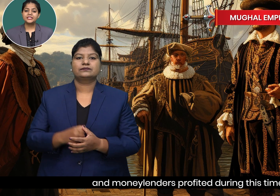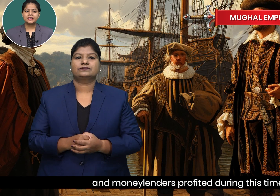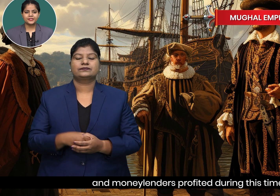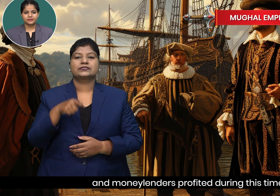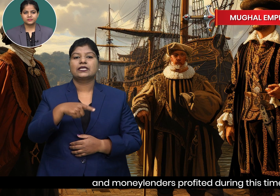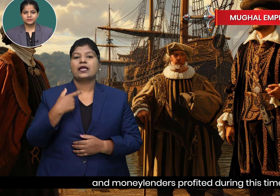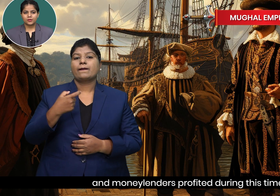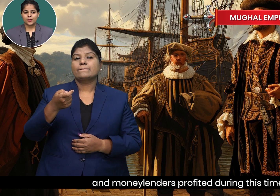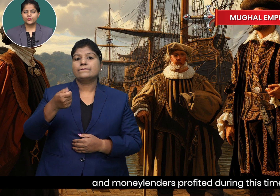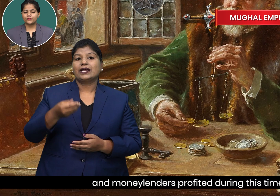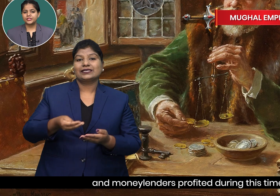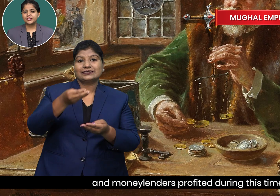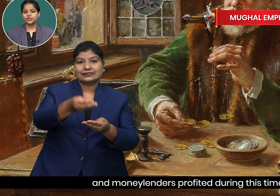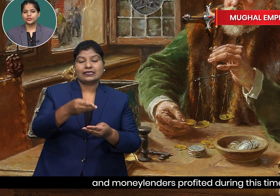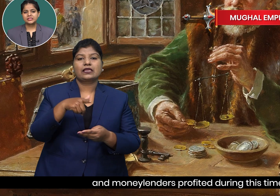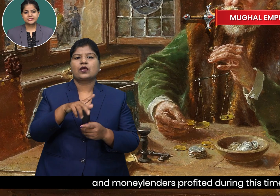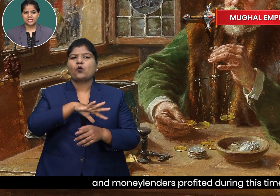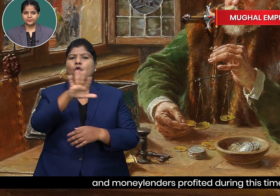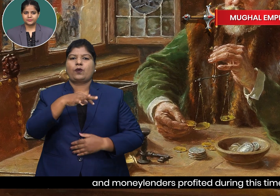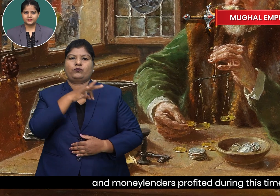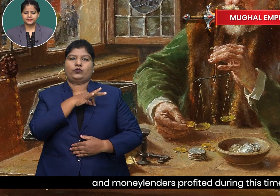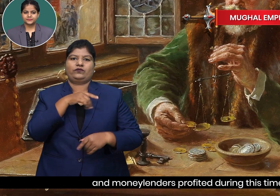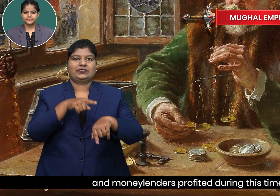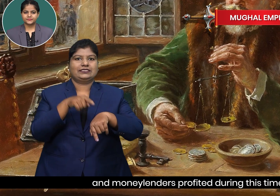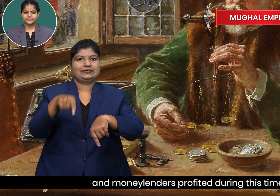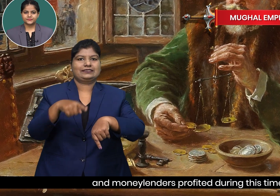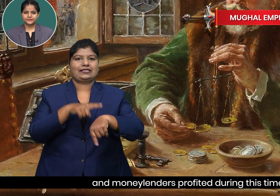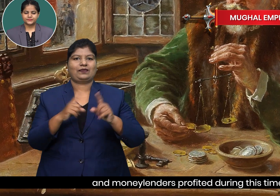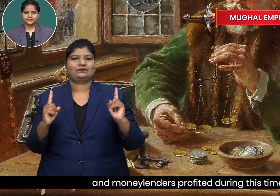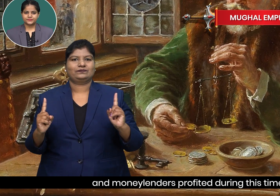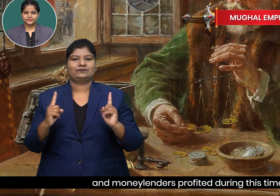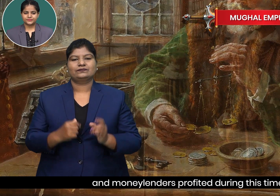and money lenders profited during this time.